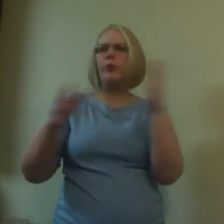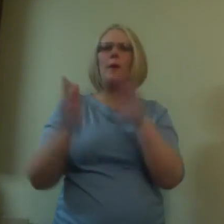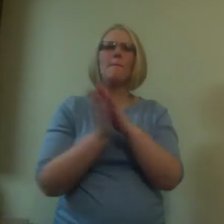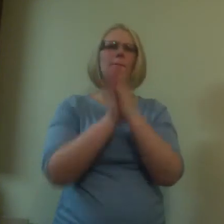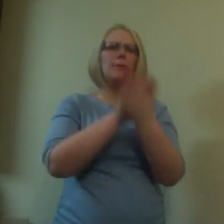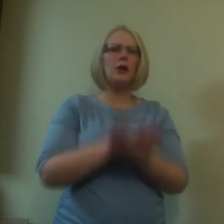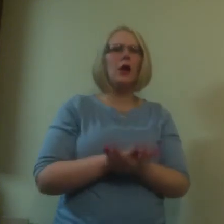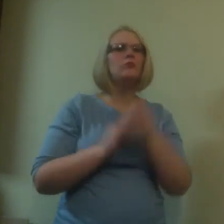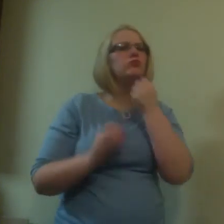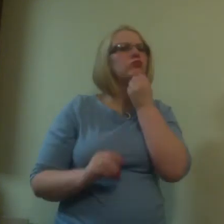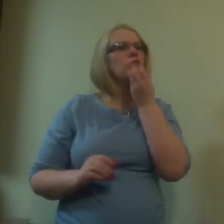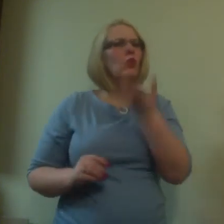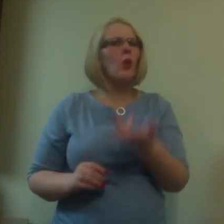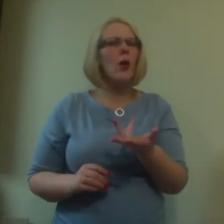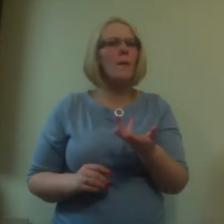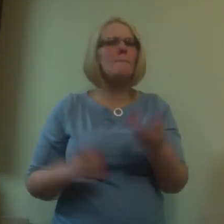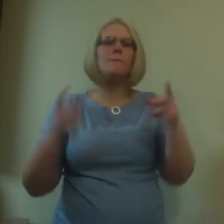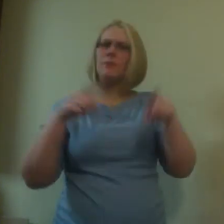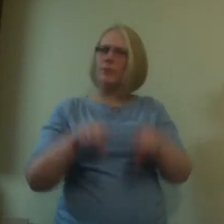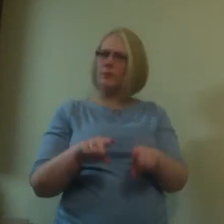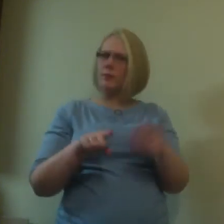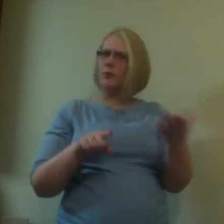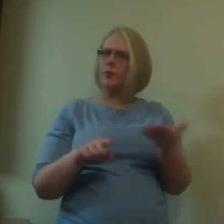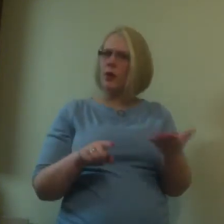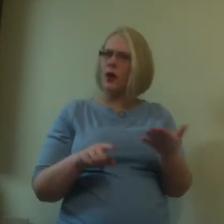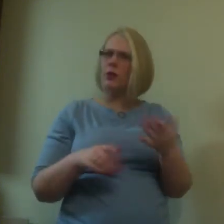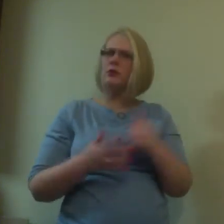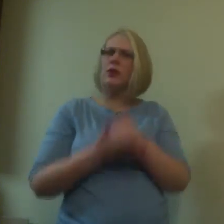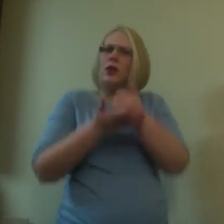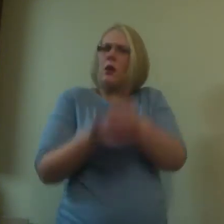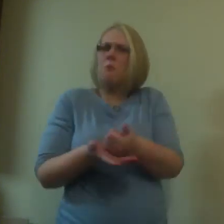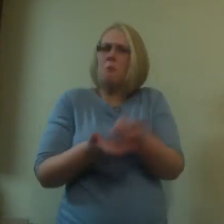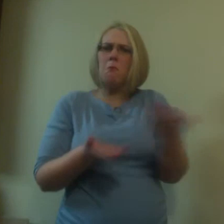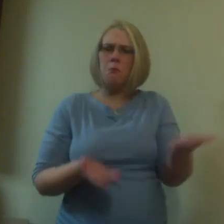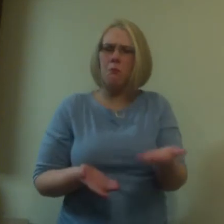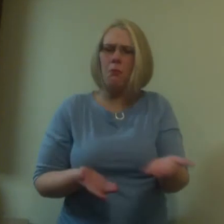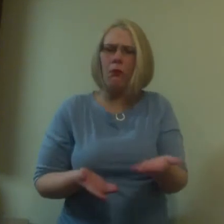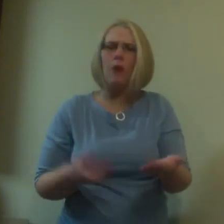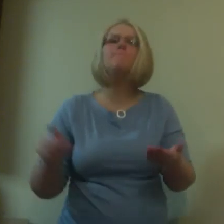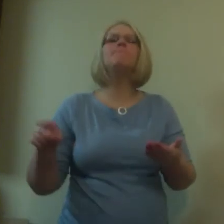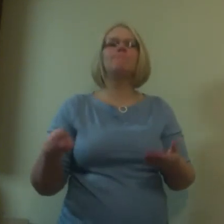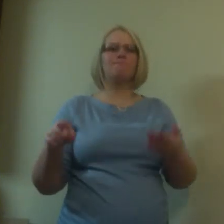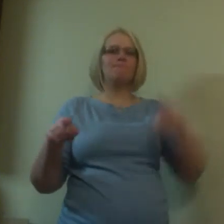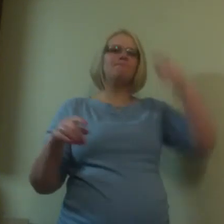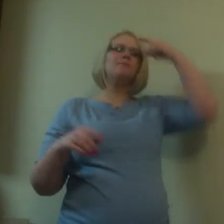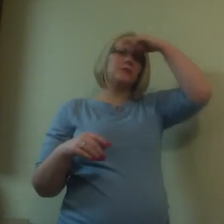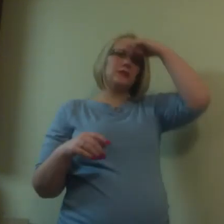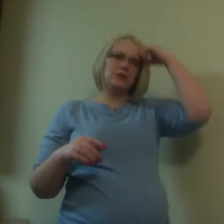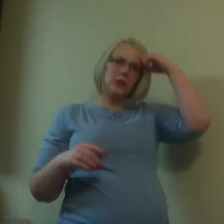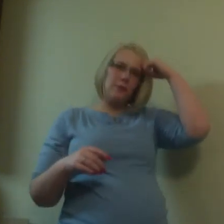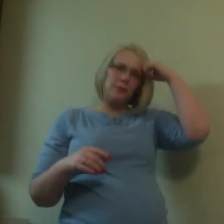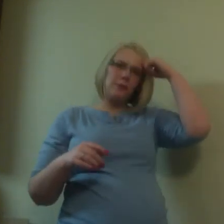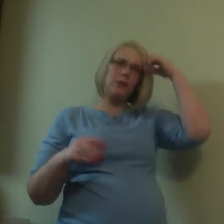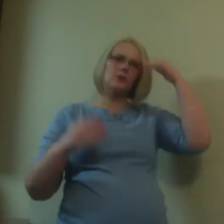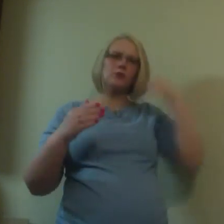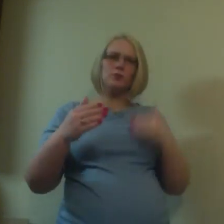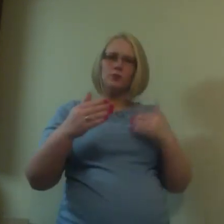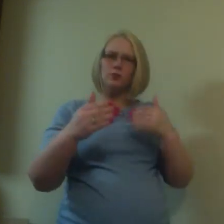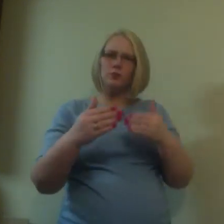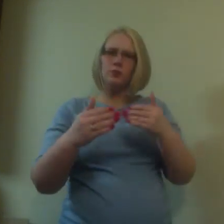It means the summer's on the way when the weather gets warmer. It spreads seeds. It